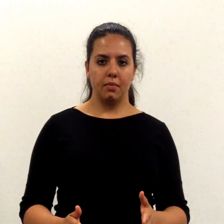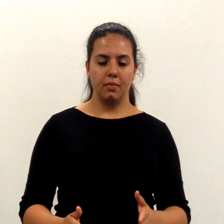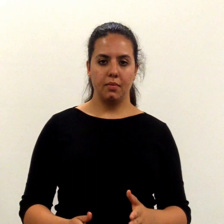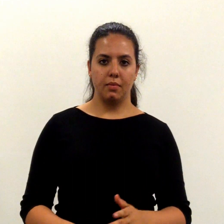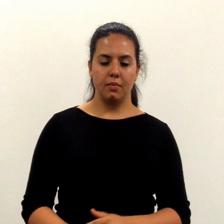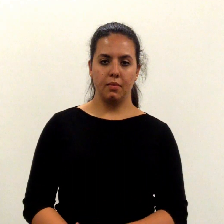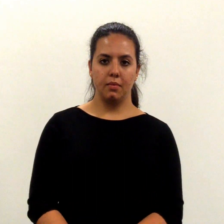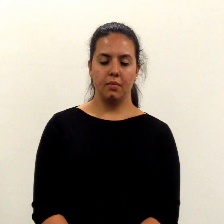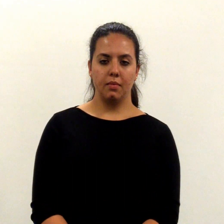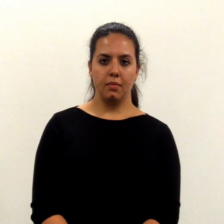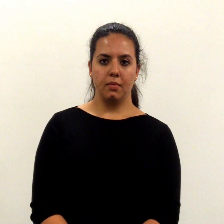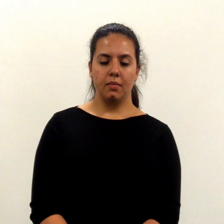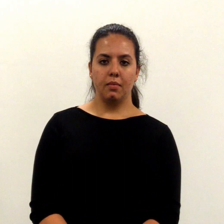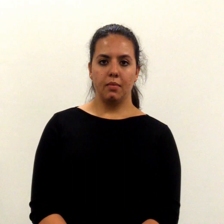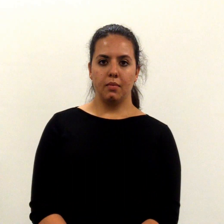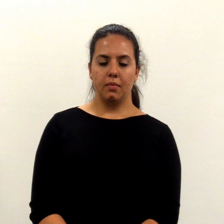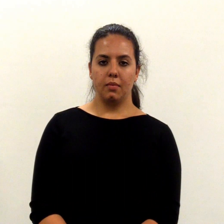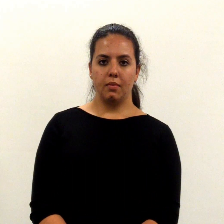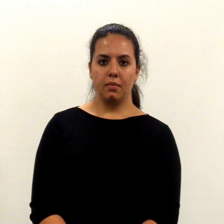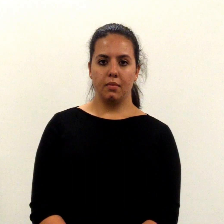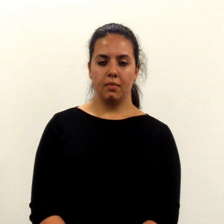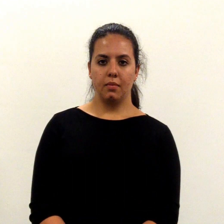okay? So now the sign for same.